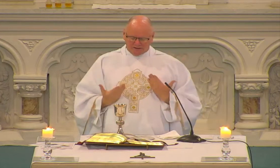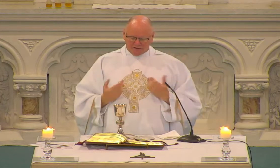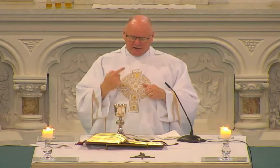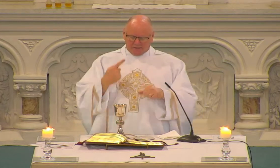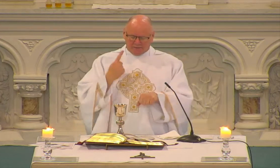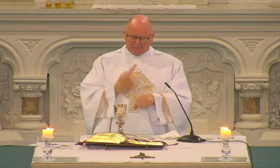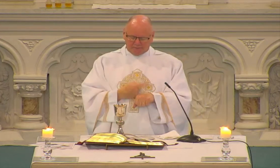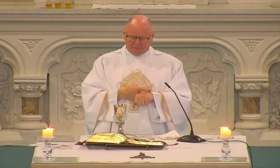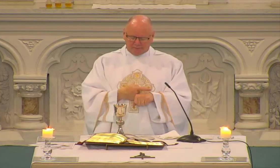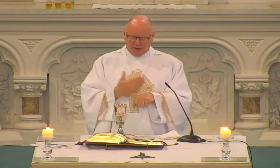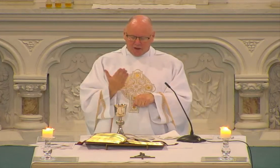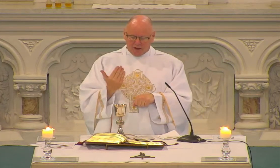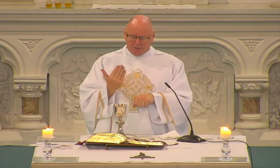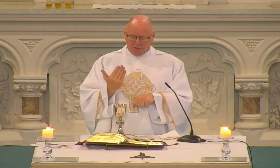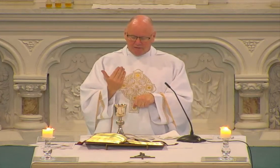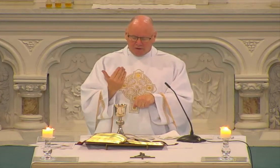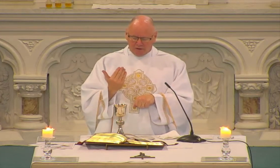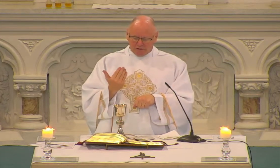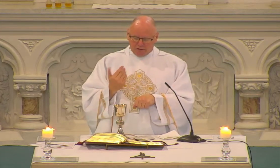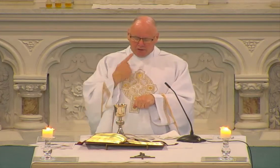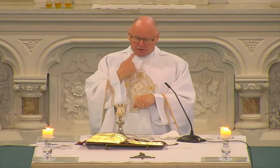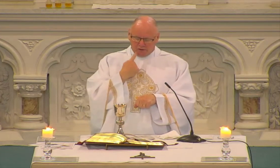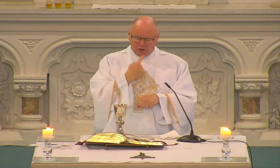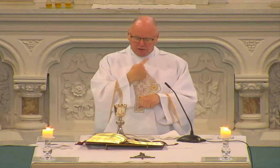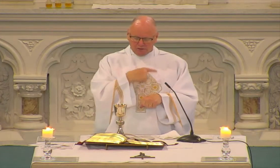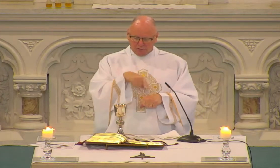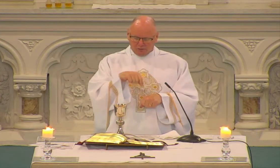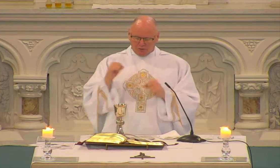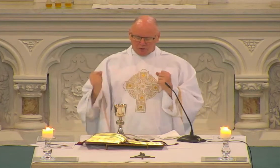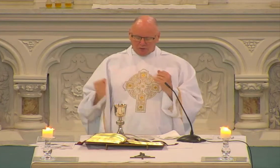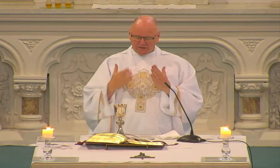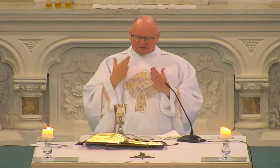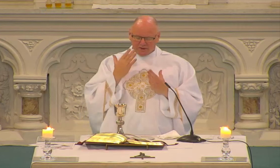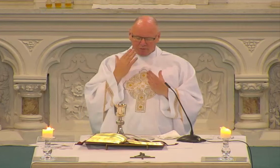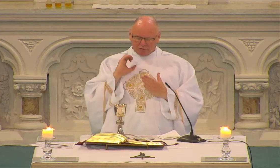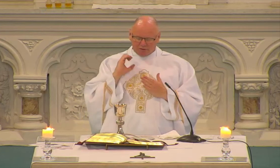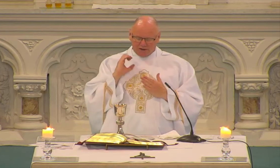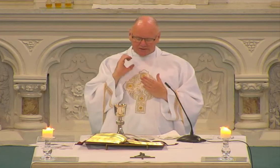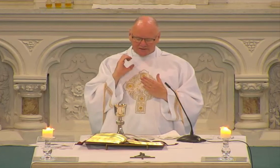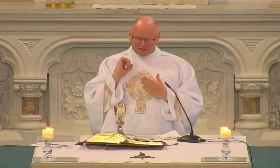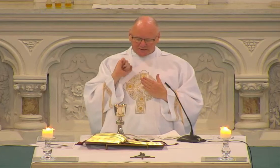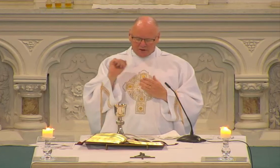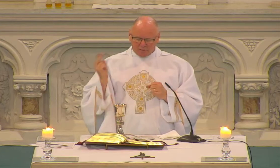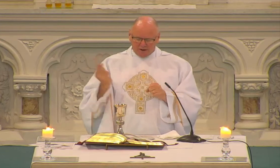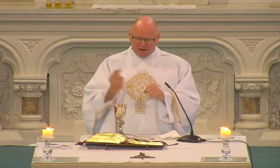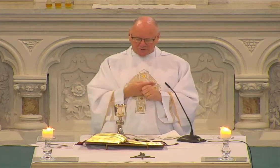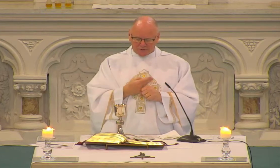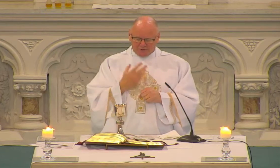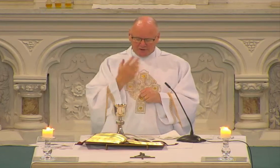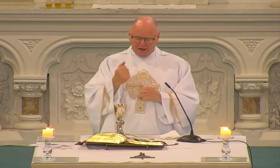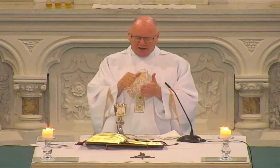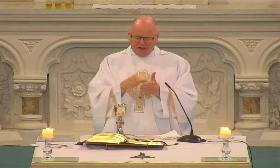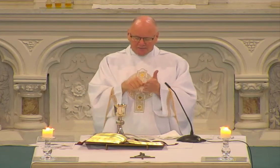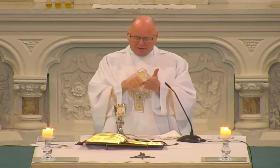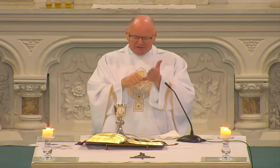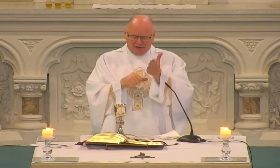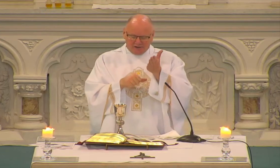time, above all, to laud you more gloriously when Christ, our Passover, has been